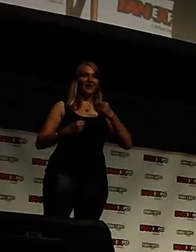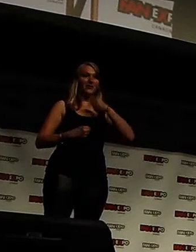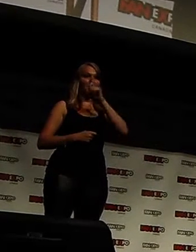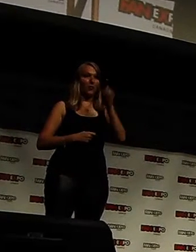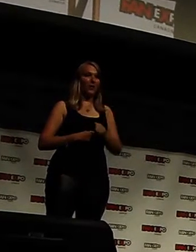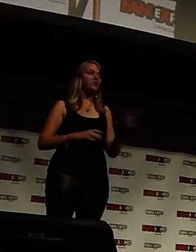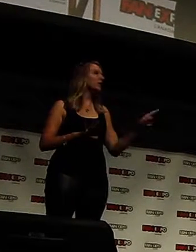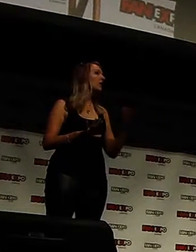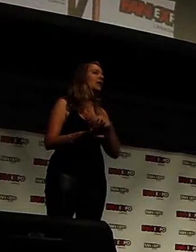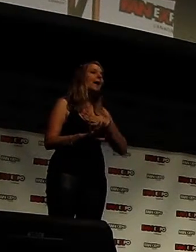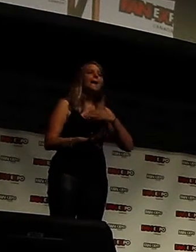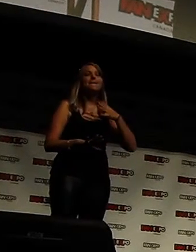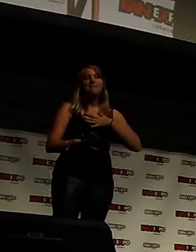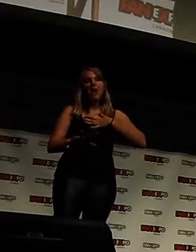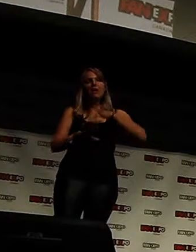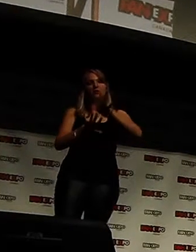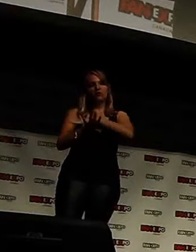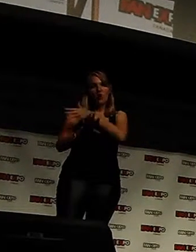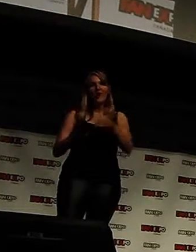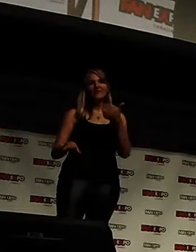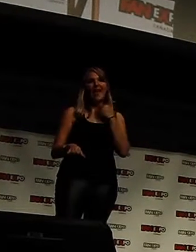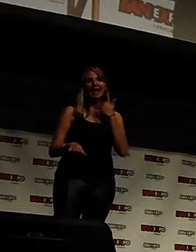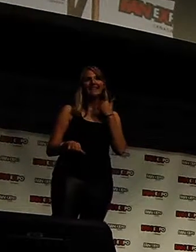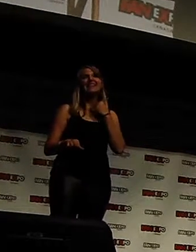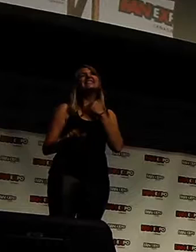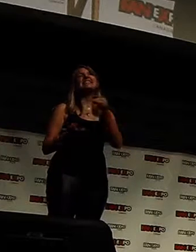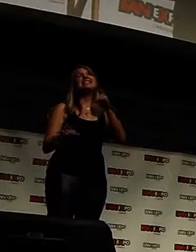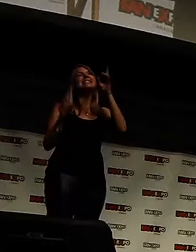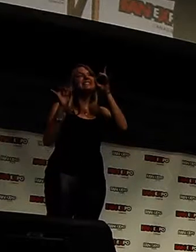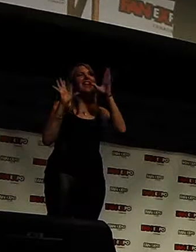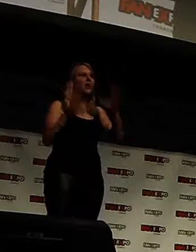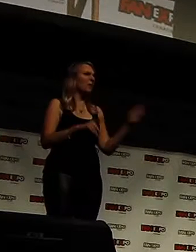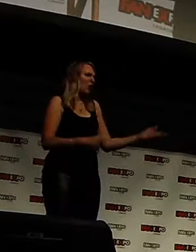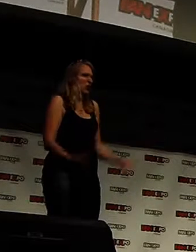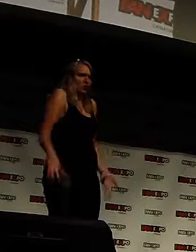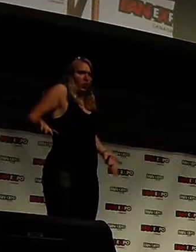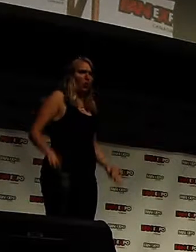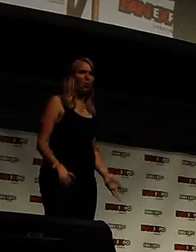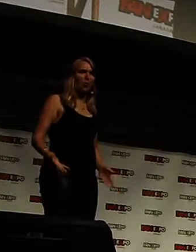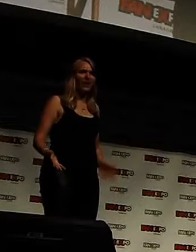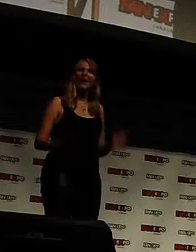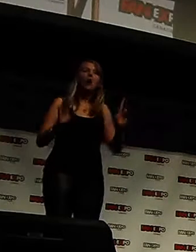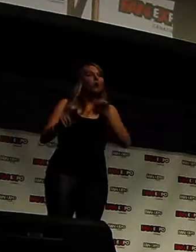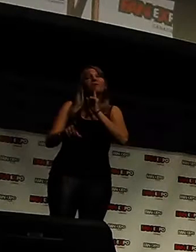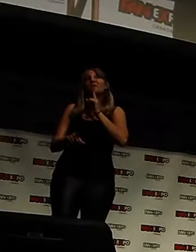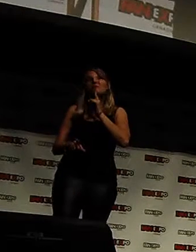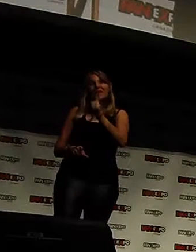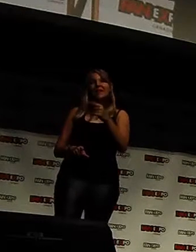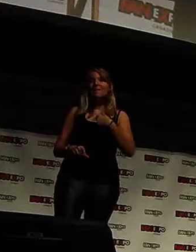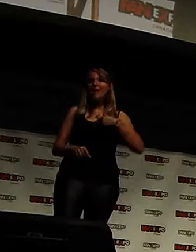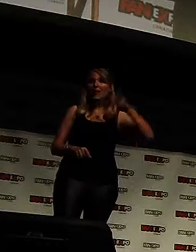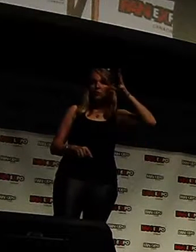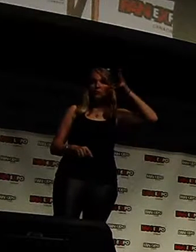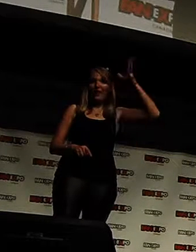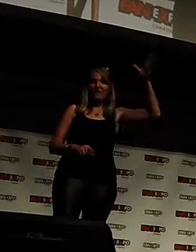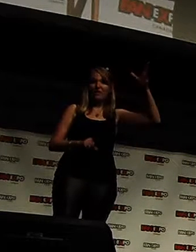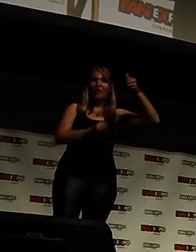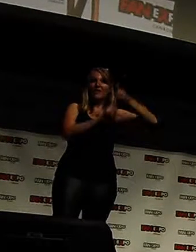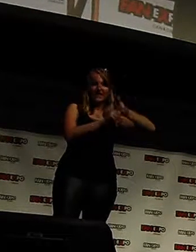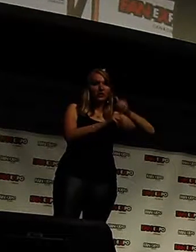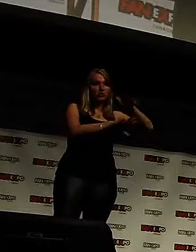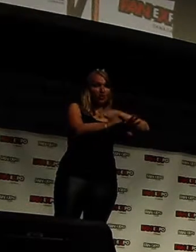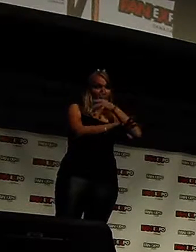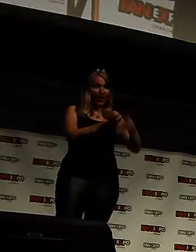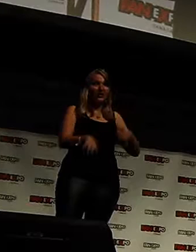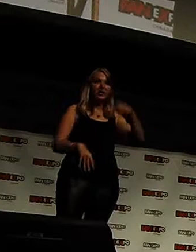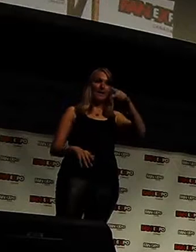Scottish accent is terrible. No? Like, really. My granddad is Scottish. Peter is Scottish.